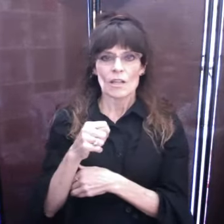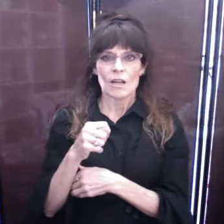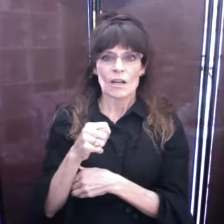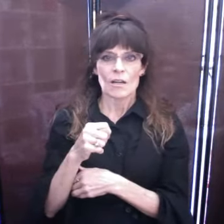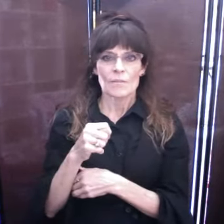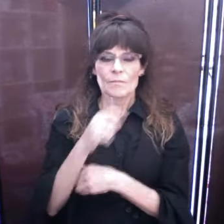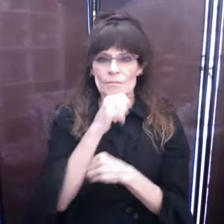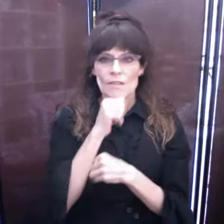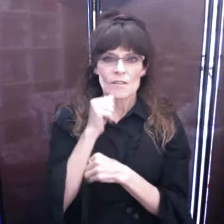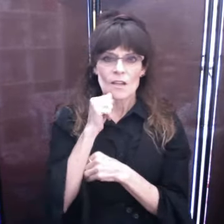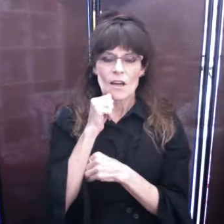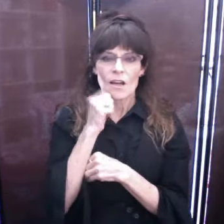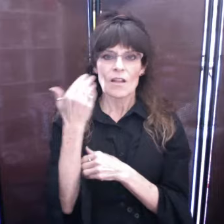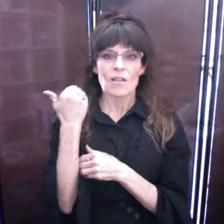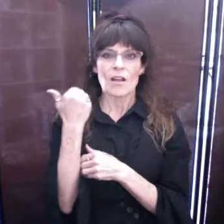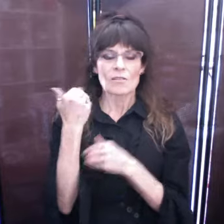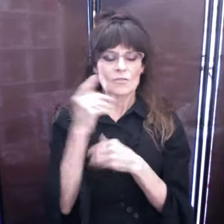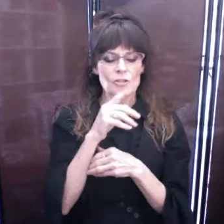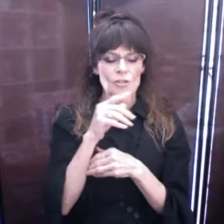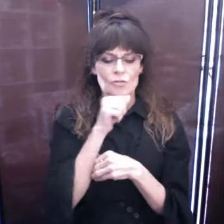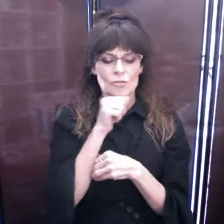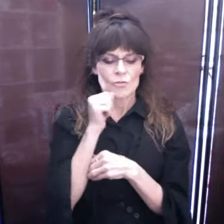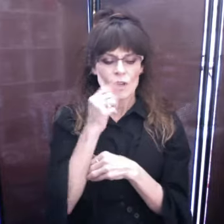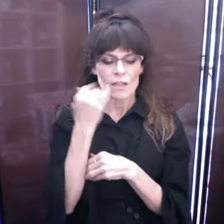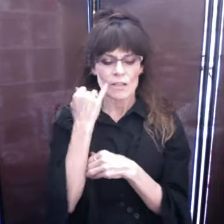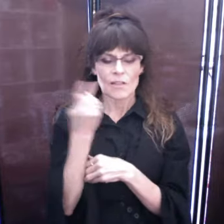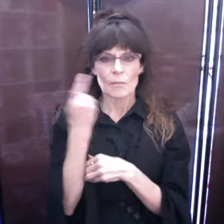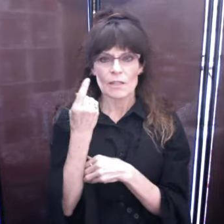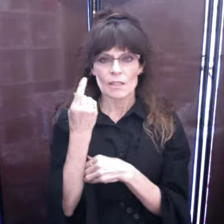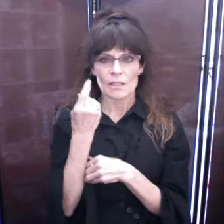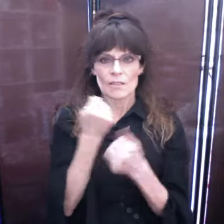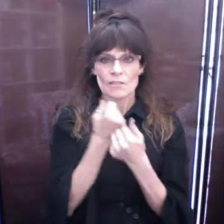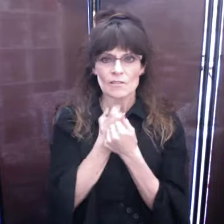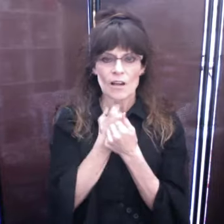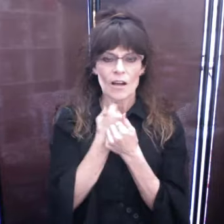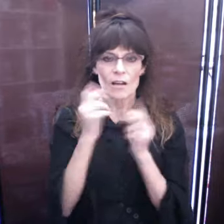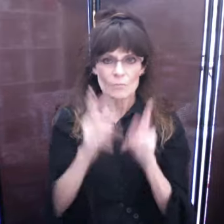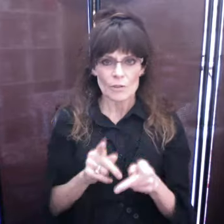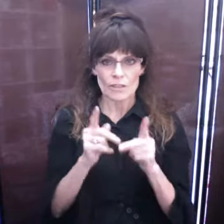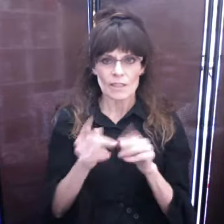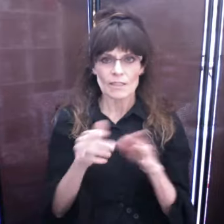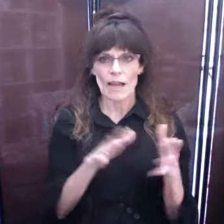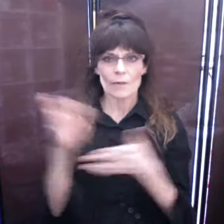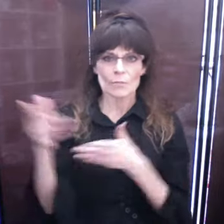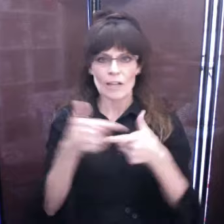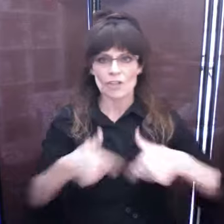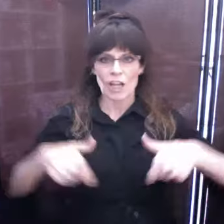when somebody's loved one or spotsy had died, we'd get those Chinese fire lanterns and we'd write prayers on them and send them off in the